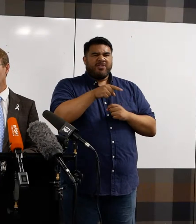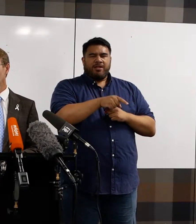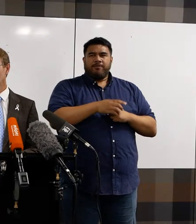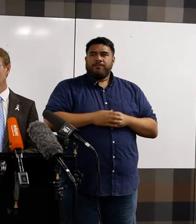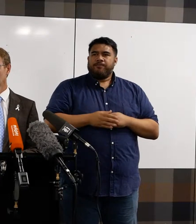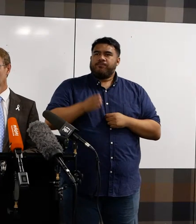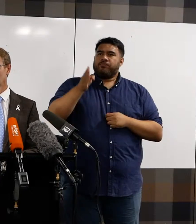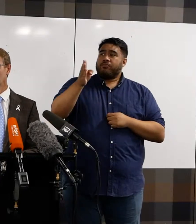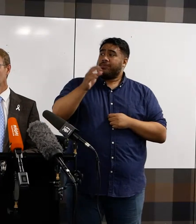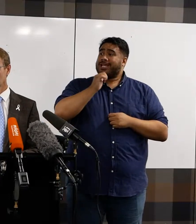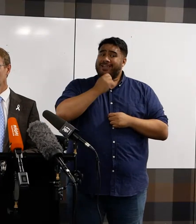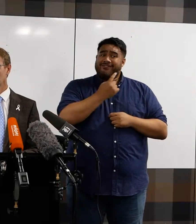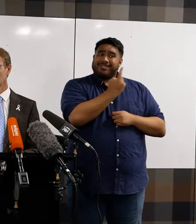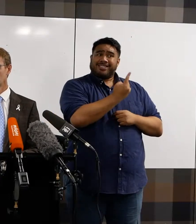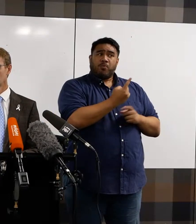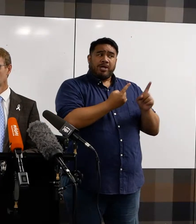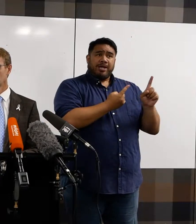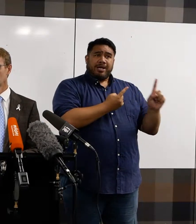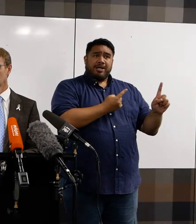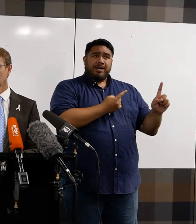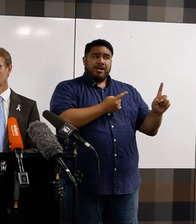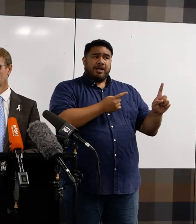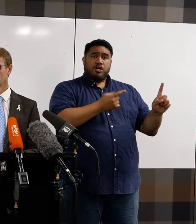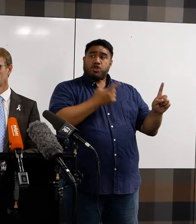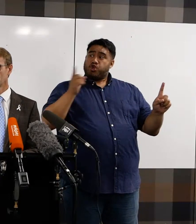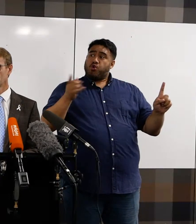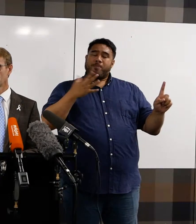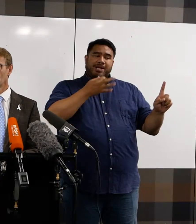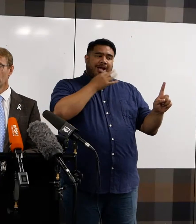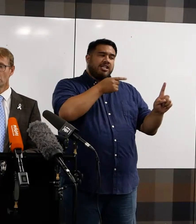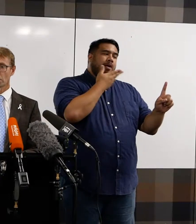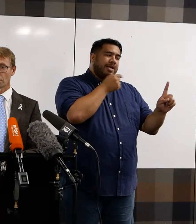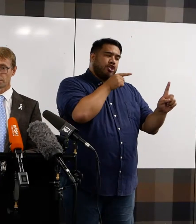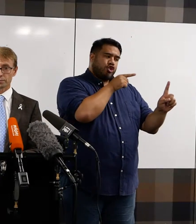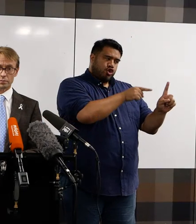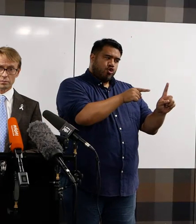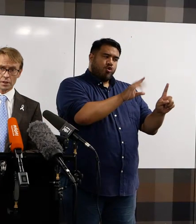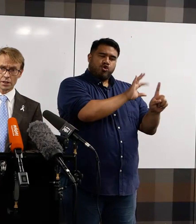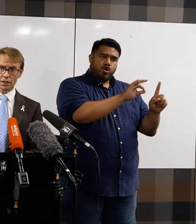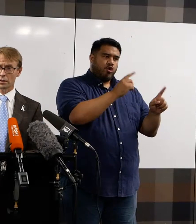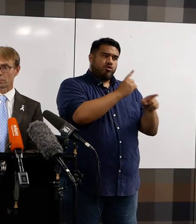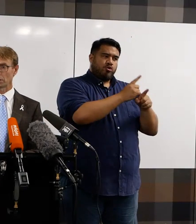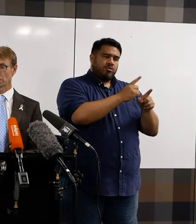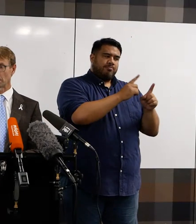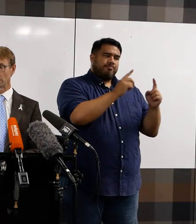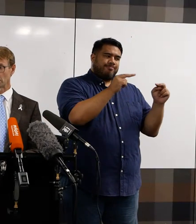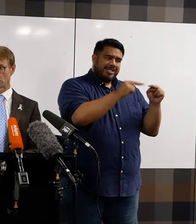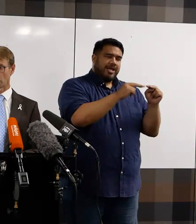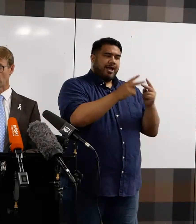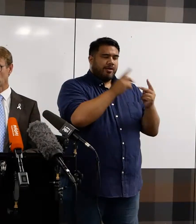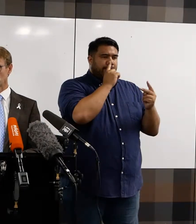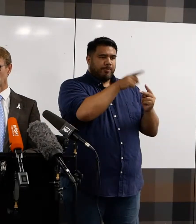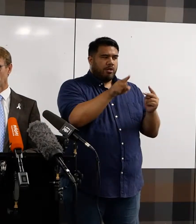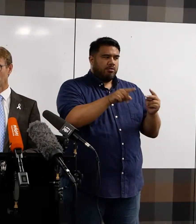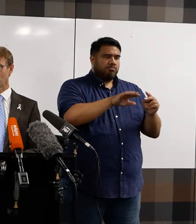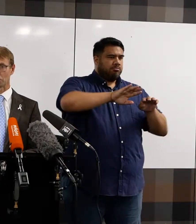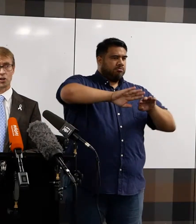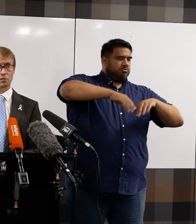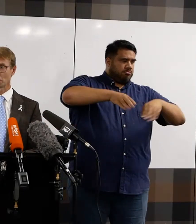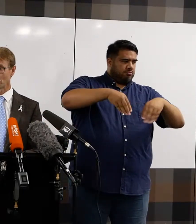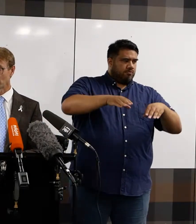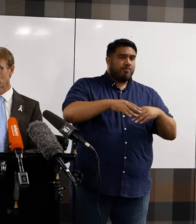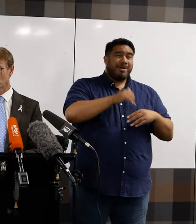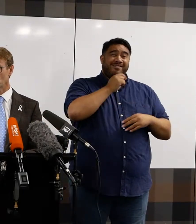someone isn't self-isolating, the request of what is done? So Again, mostly in these situations,